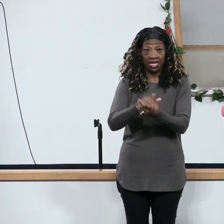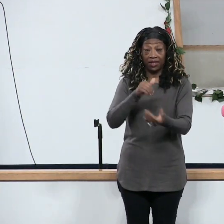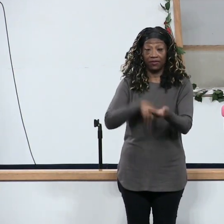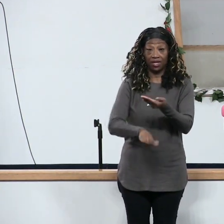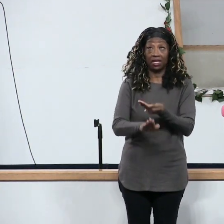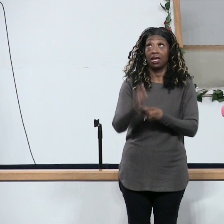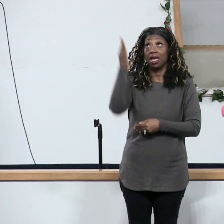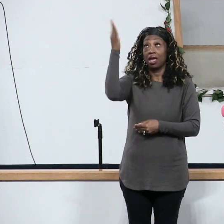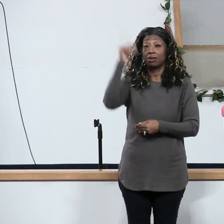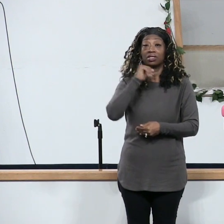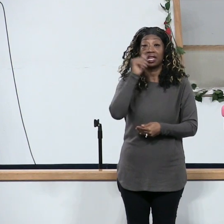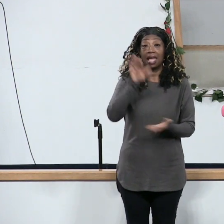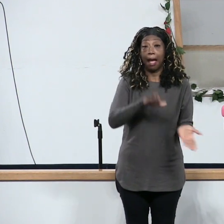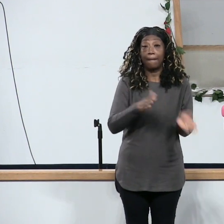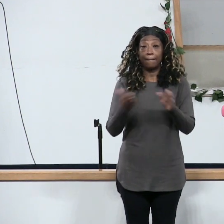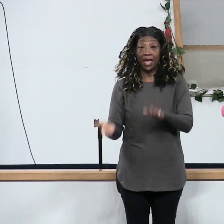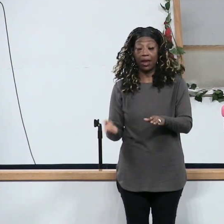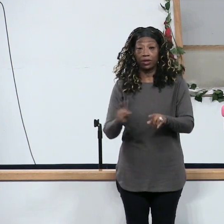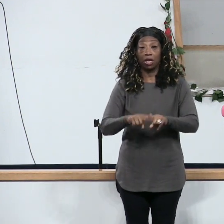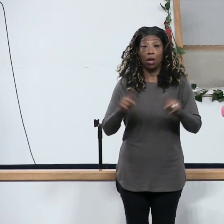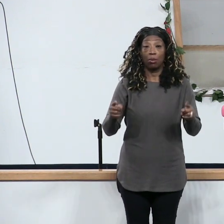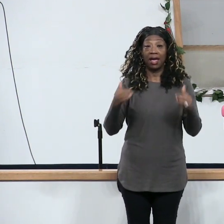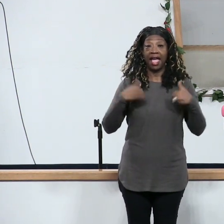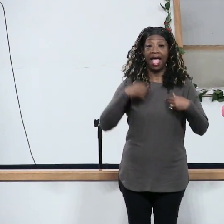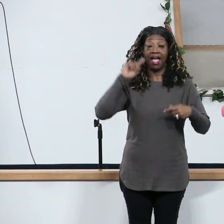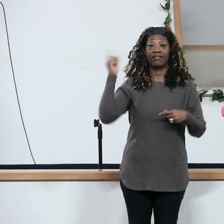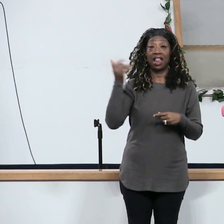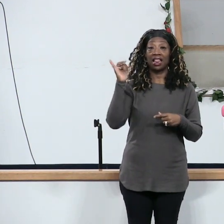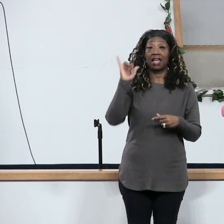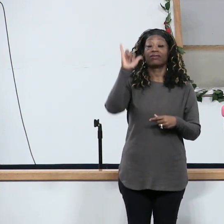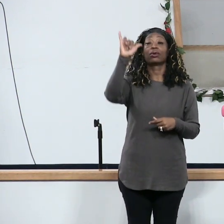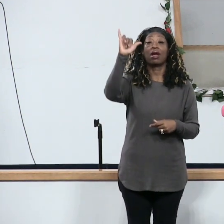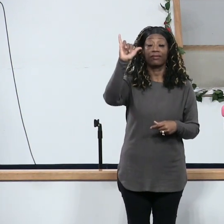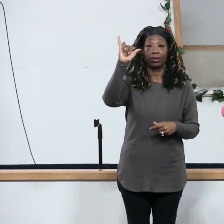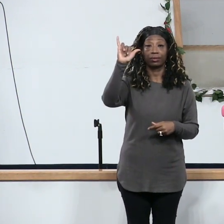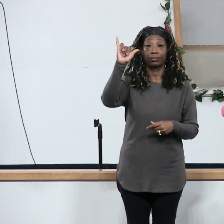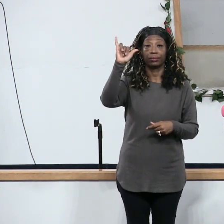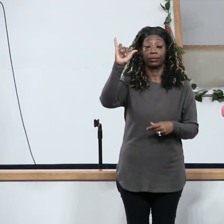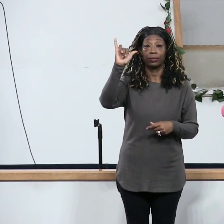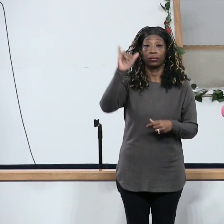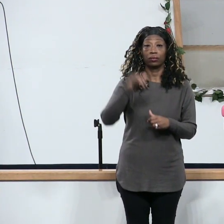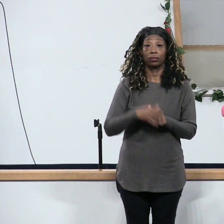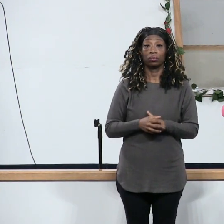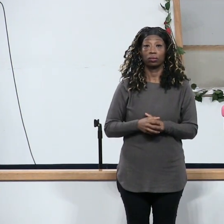not perish but have everlasting life.